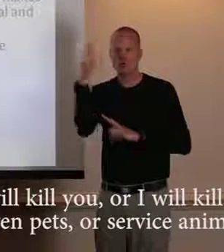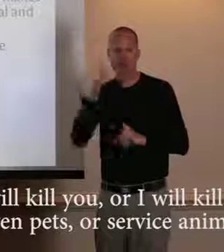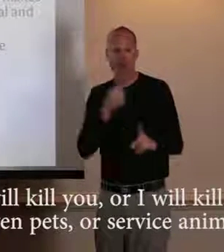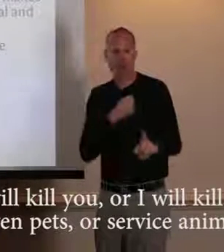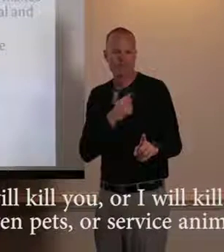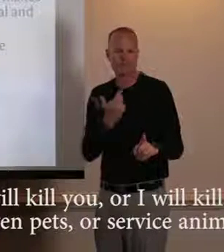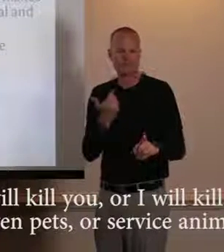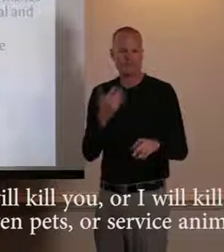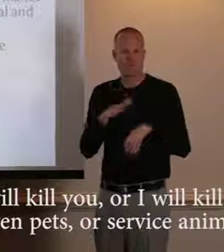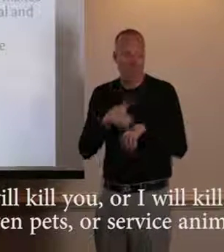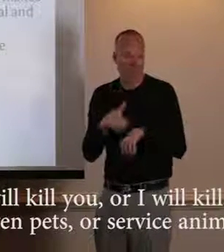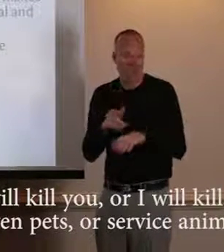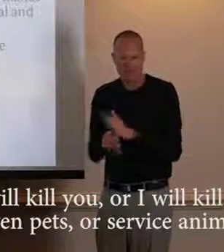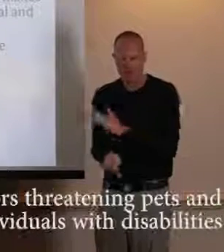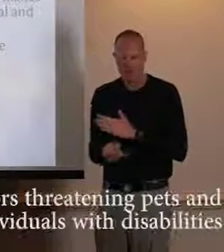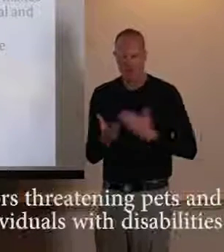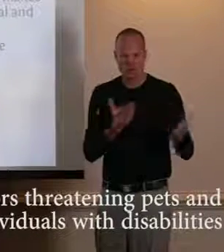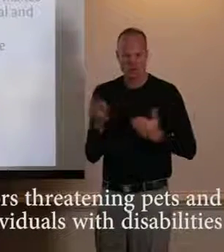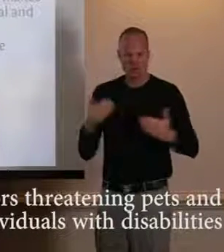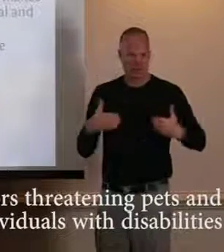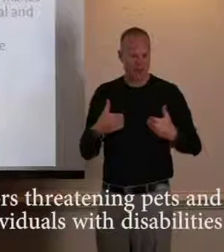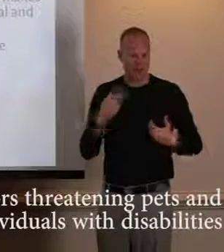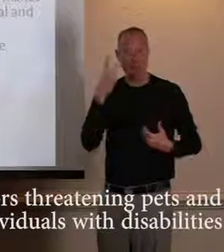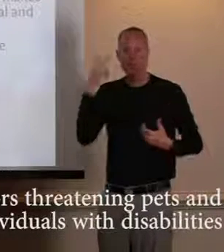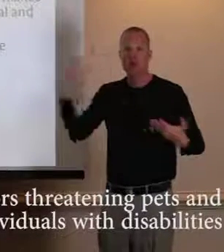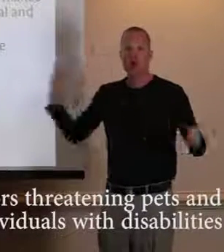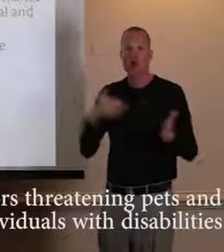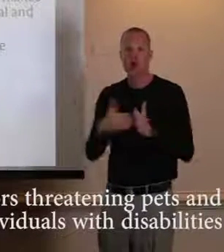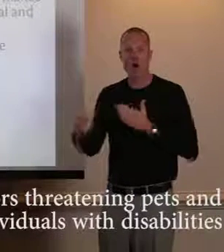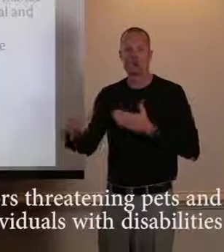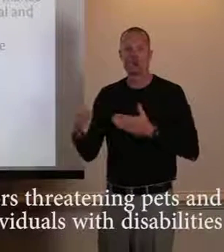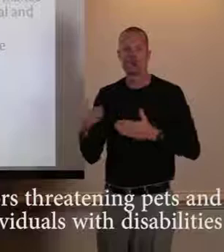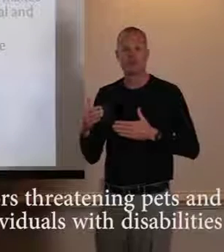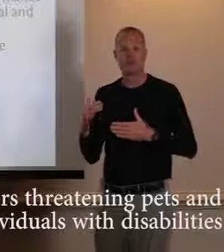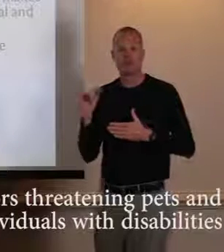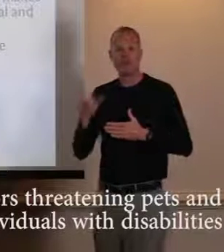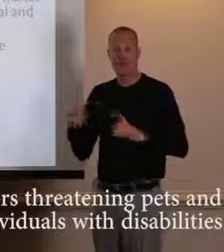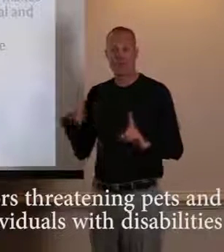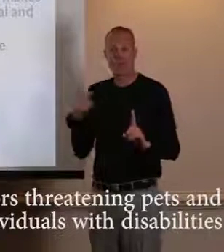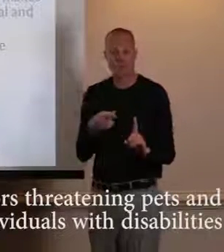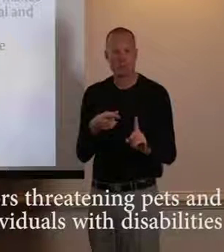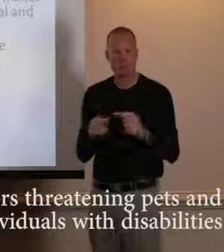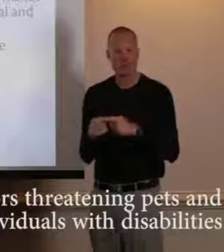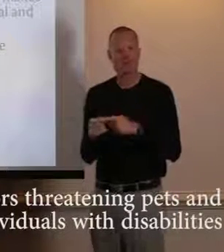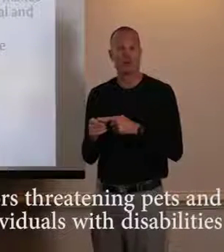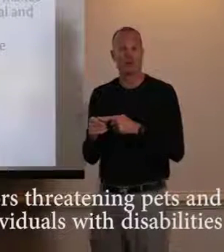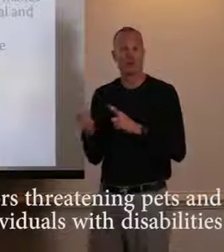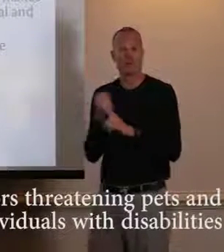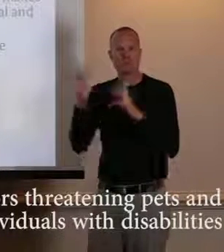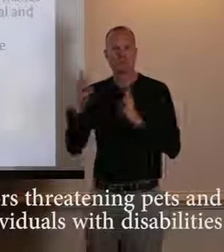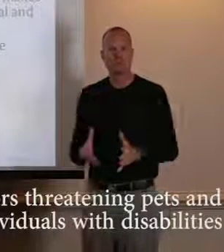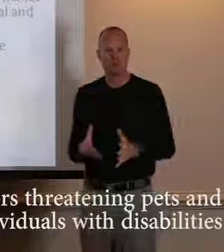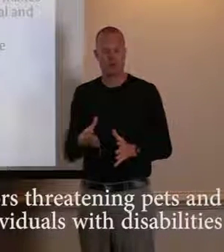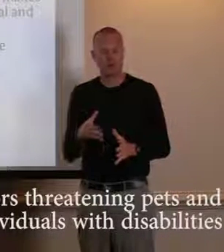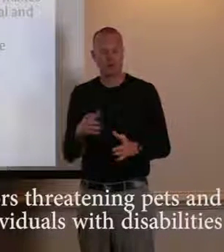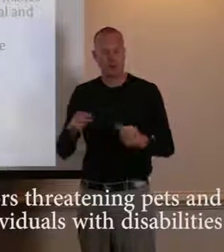even pets or service animals. We see that a lot. Perpetrators threatening pets and other service animals.